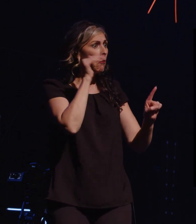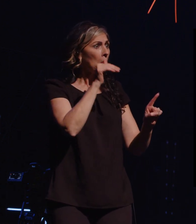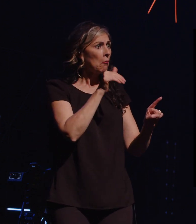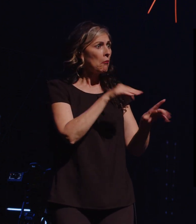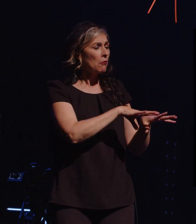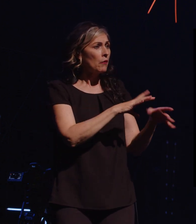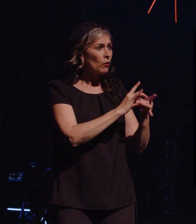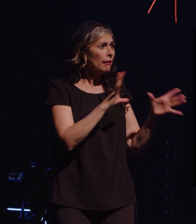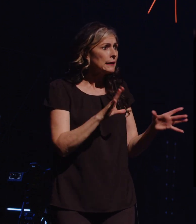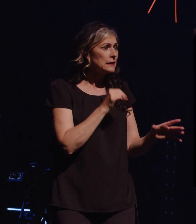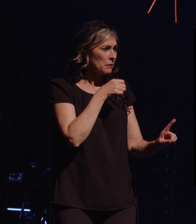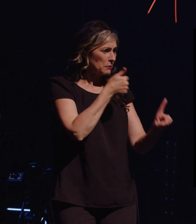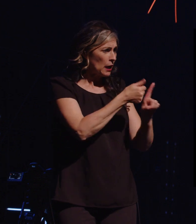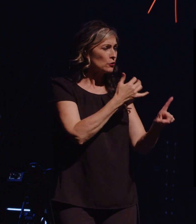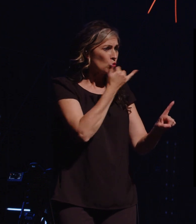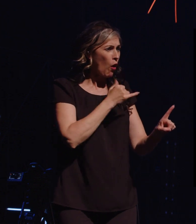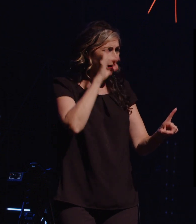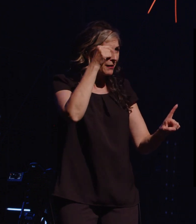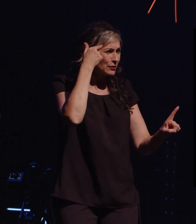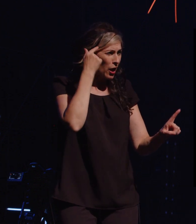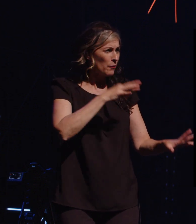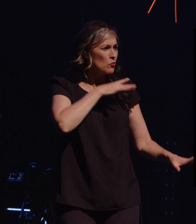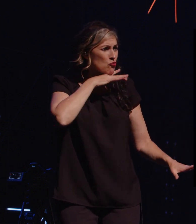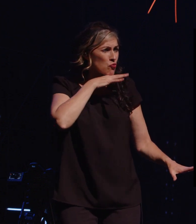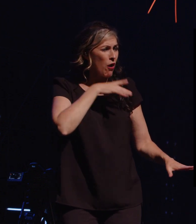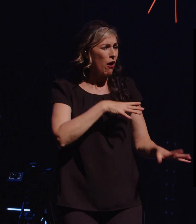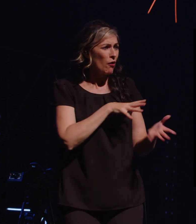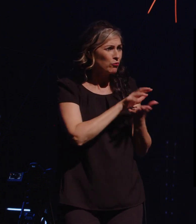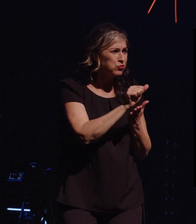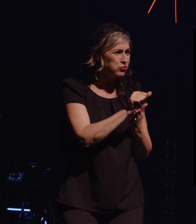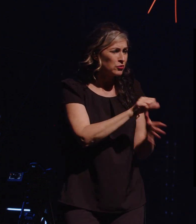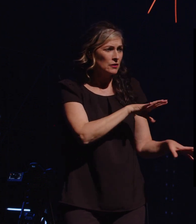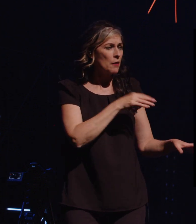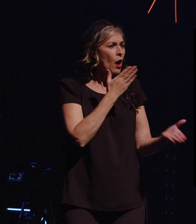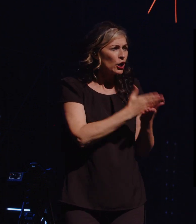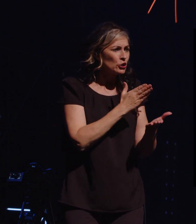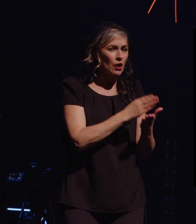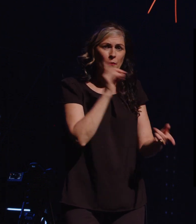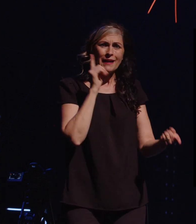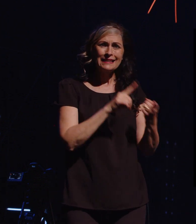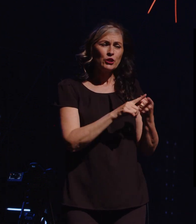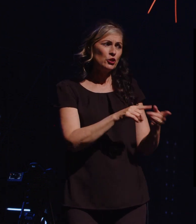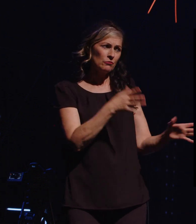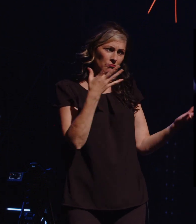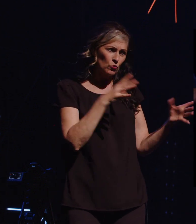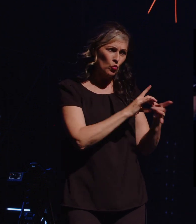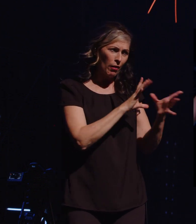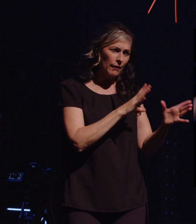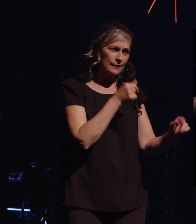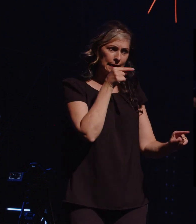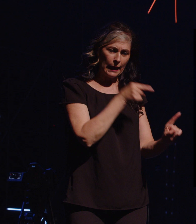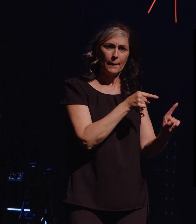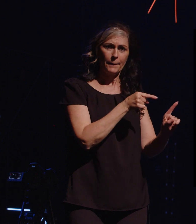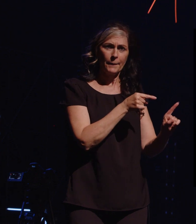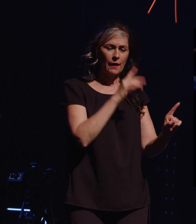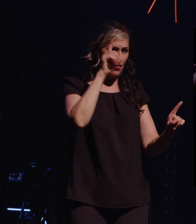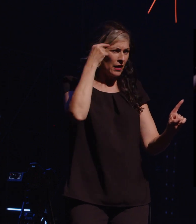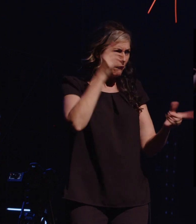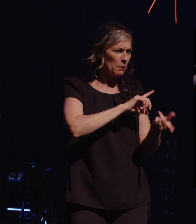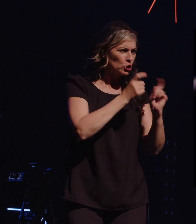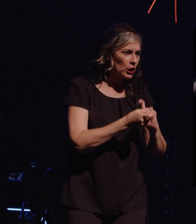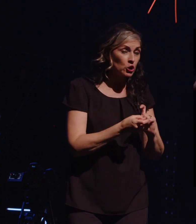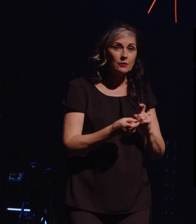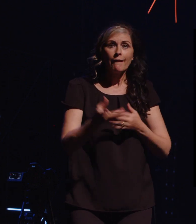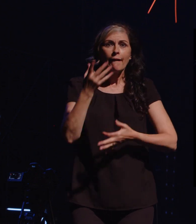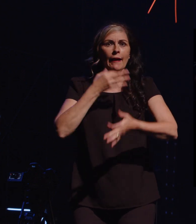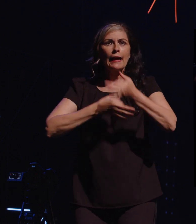do anything wrong. This government is so corrupt. Get him out of here. I'm not stopping until you get him out and this government changes."